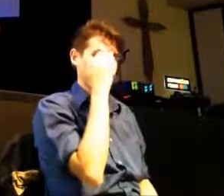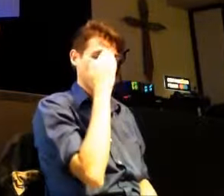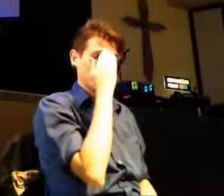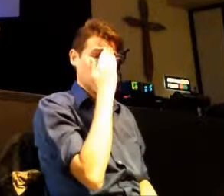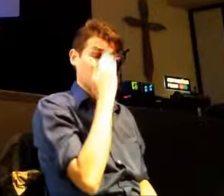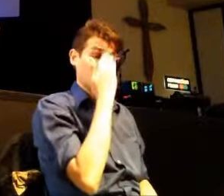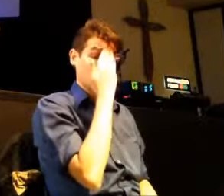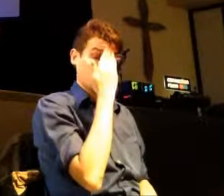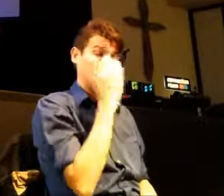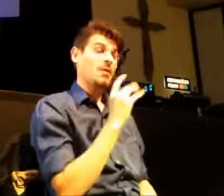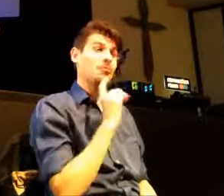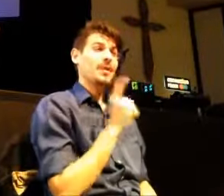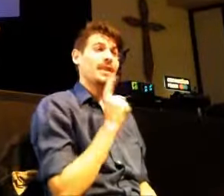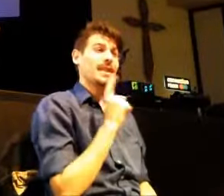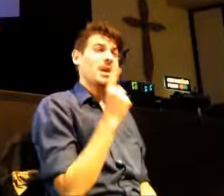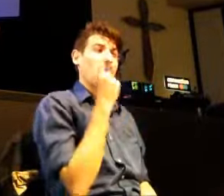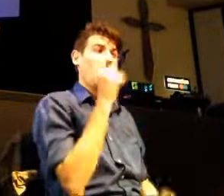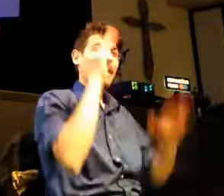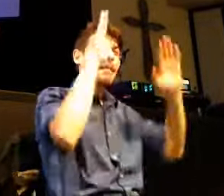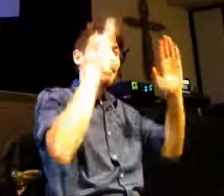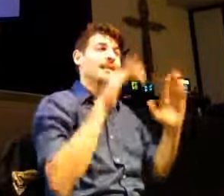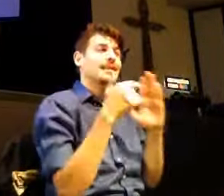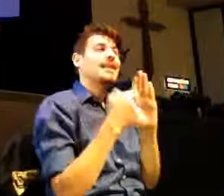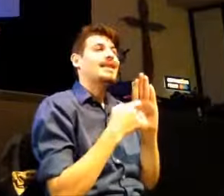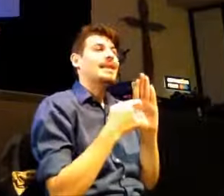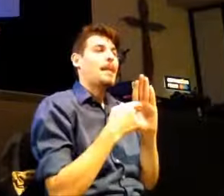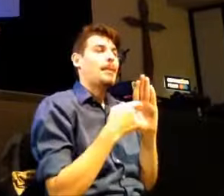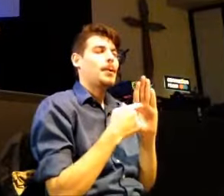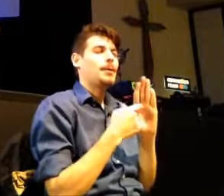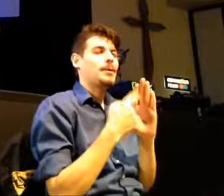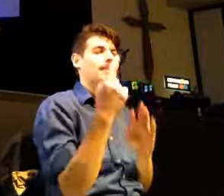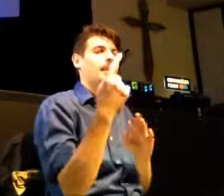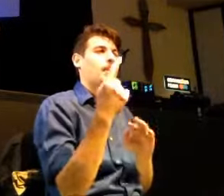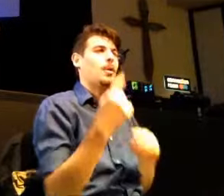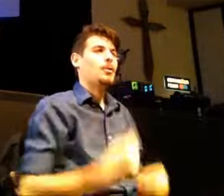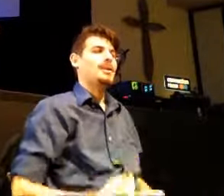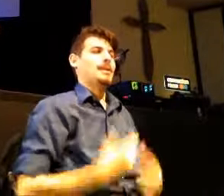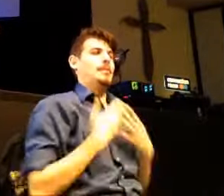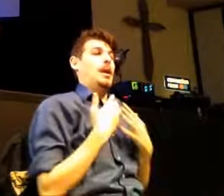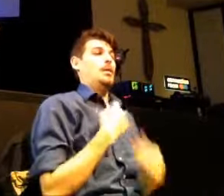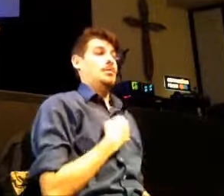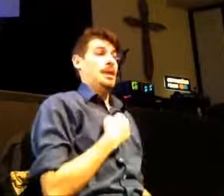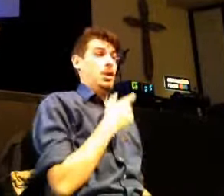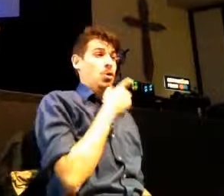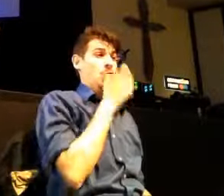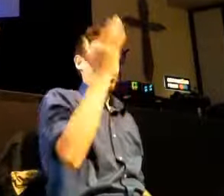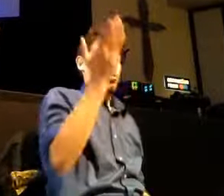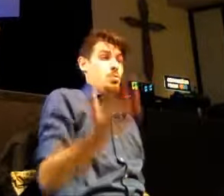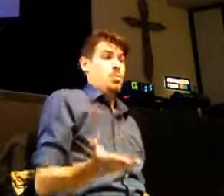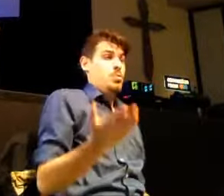best examples that I've gotten of this, of someone else who's inspired me, is my wife.